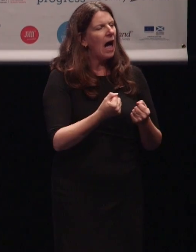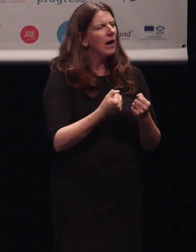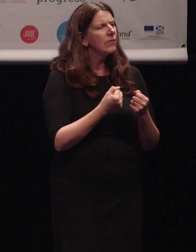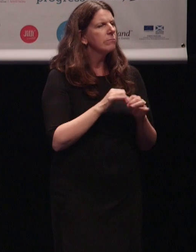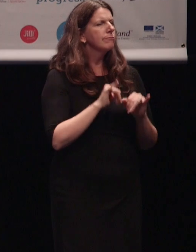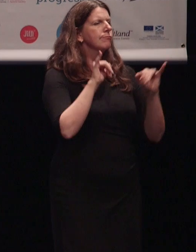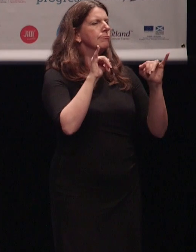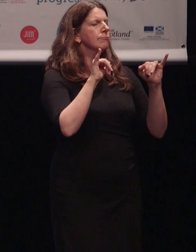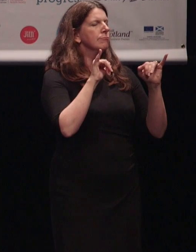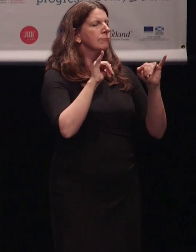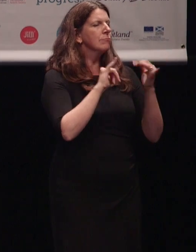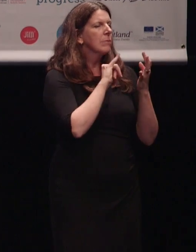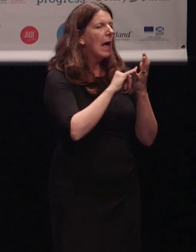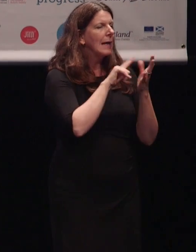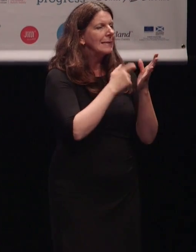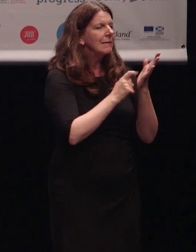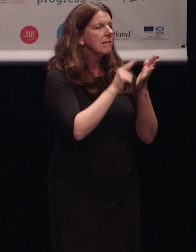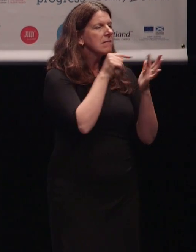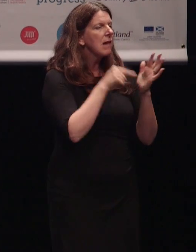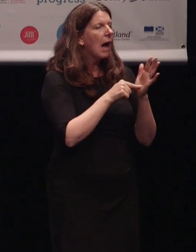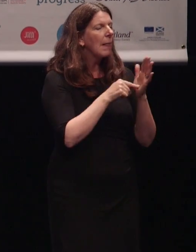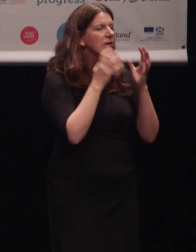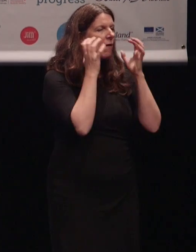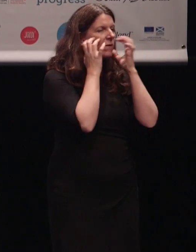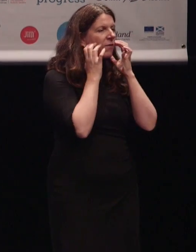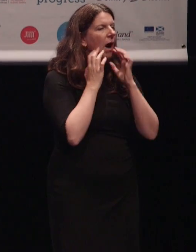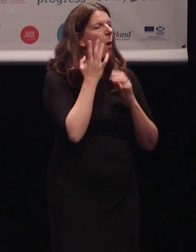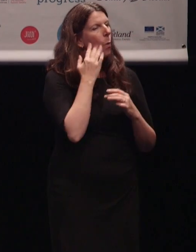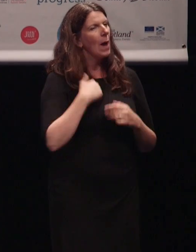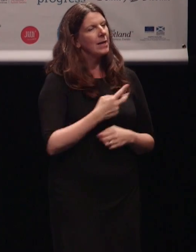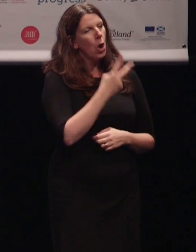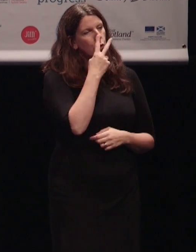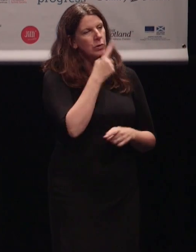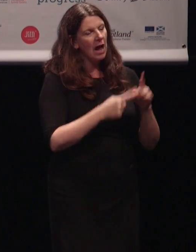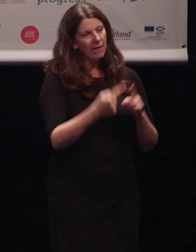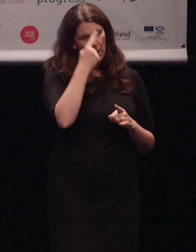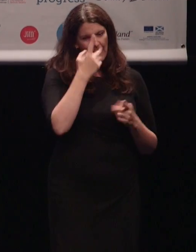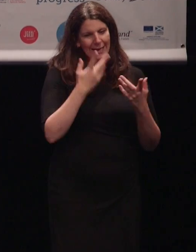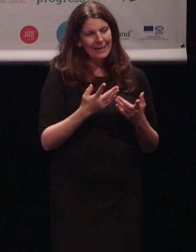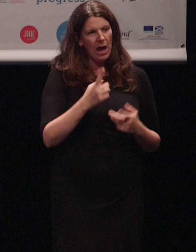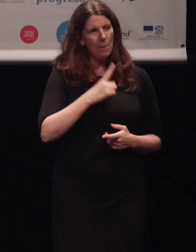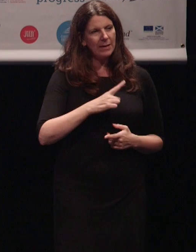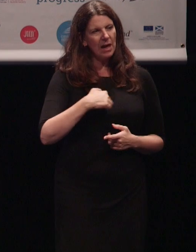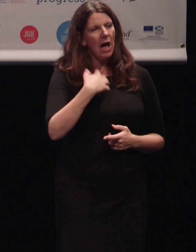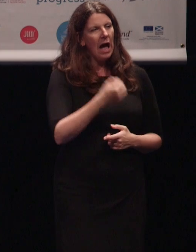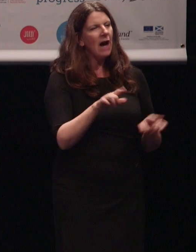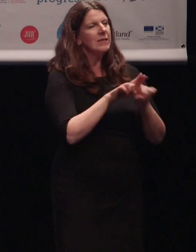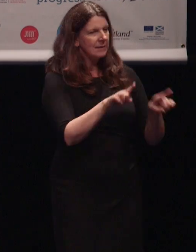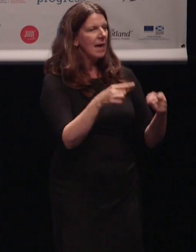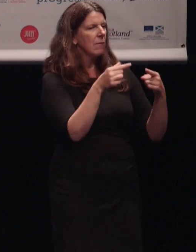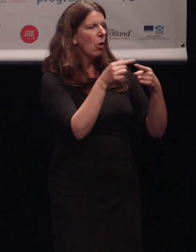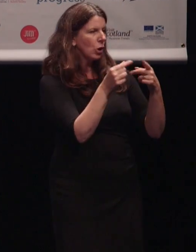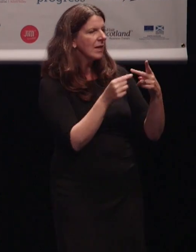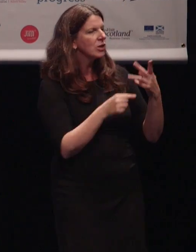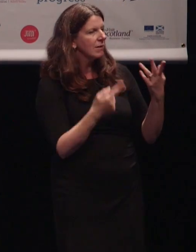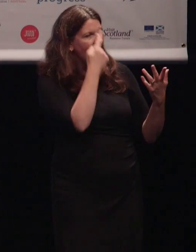streptococci infection at 2.5. And I think I had PANDAS, now that I know so much about PANDAS. And I